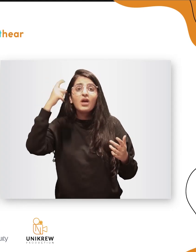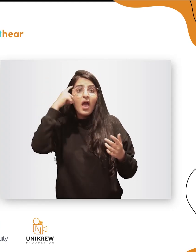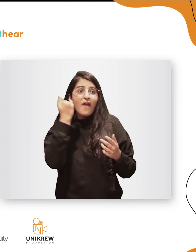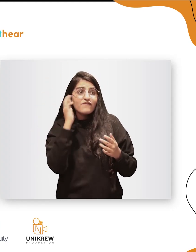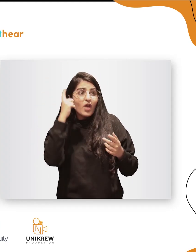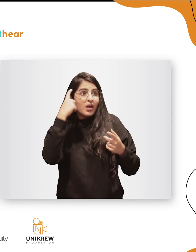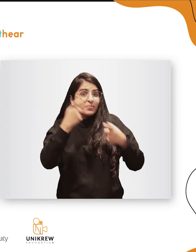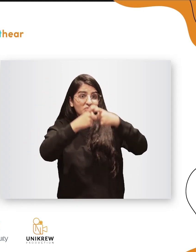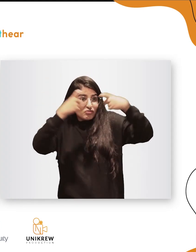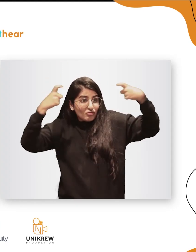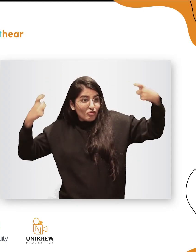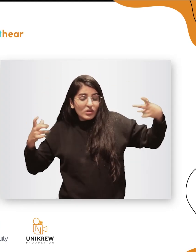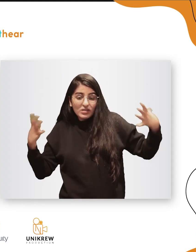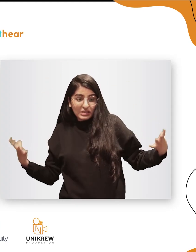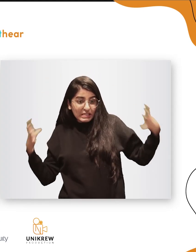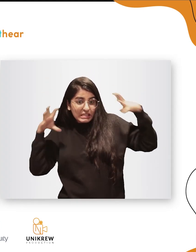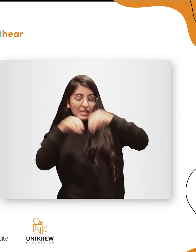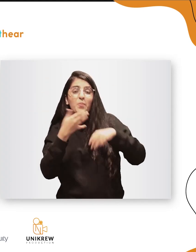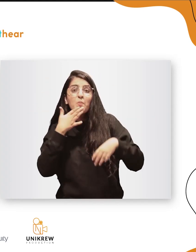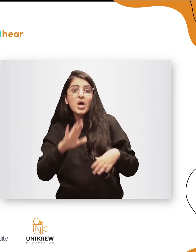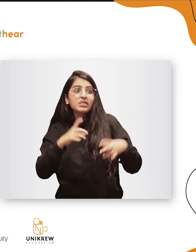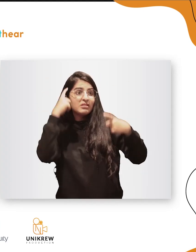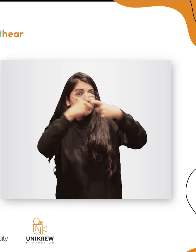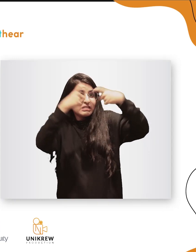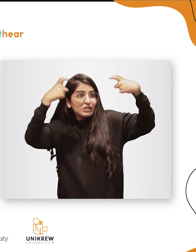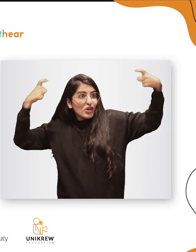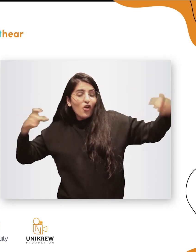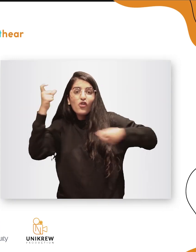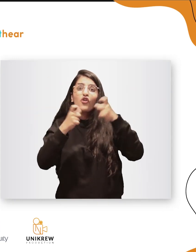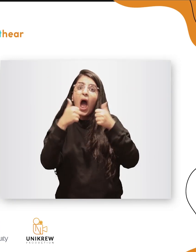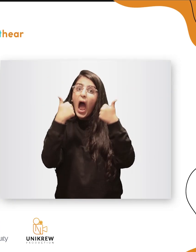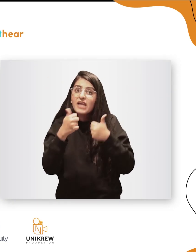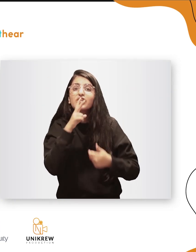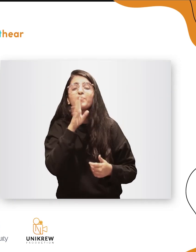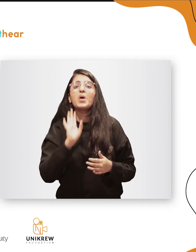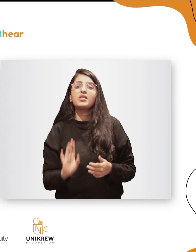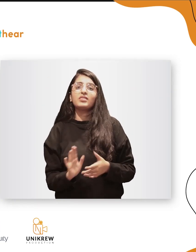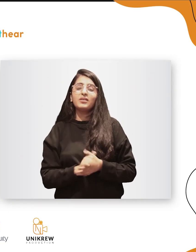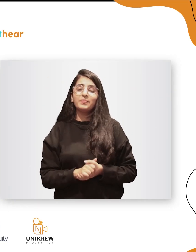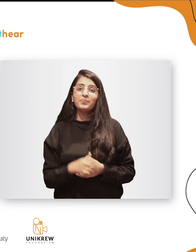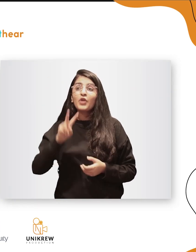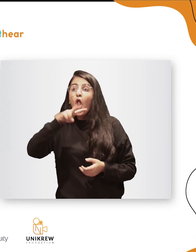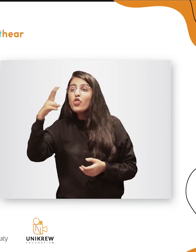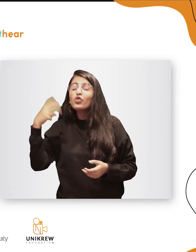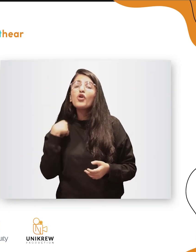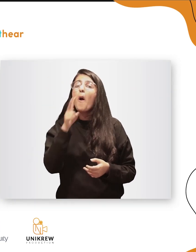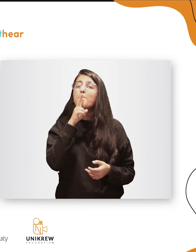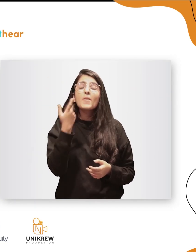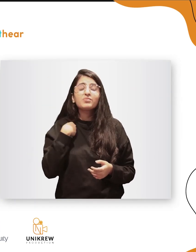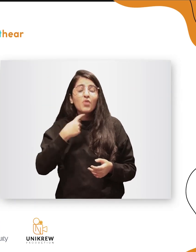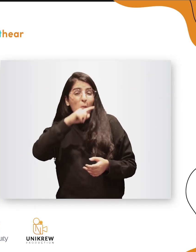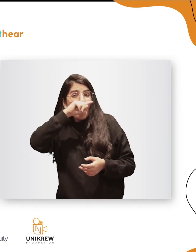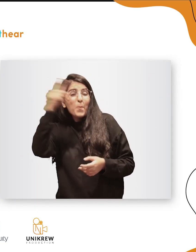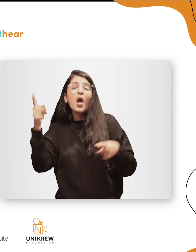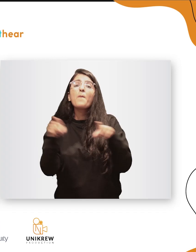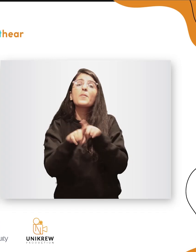To be more diverse is a much healthier society. Another one of the things that we are very proud